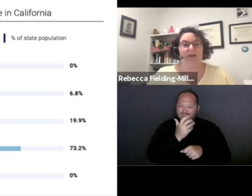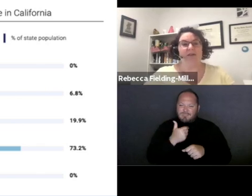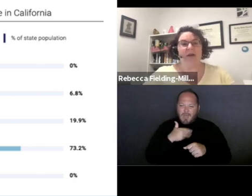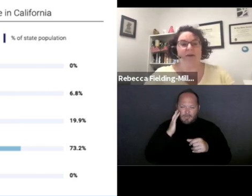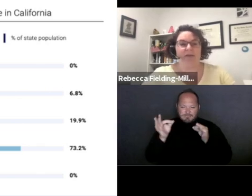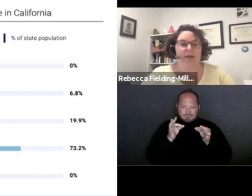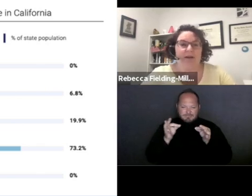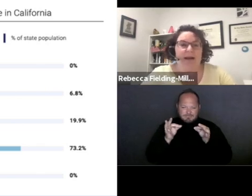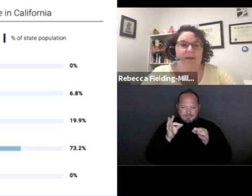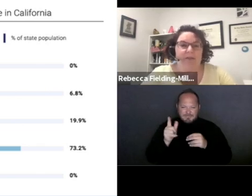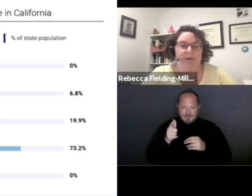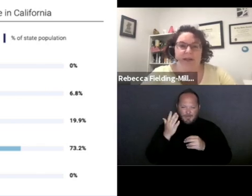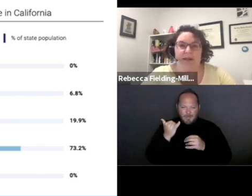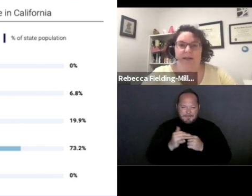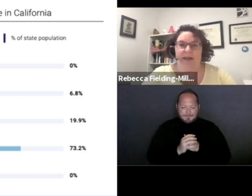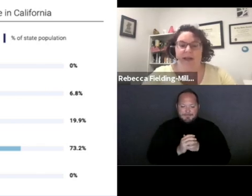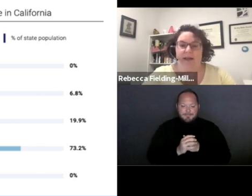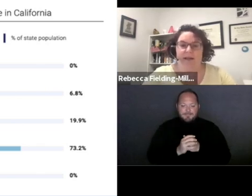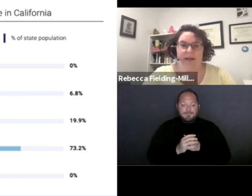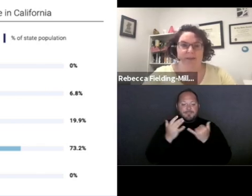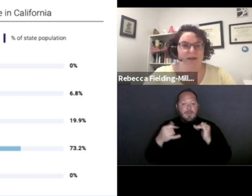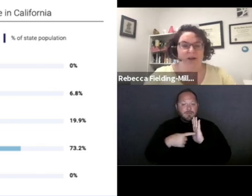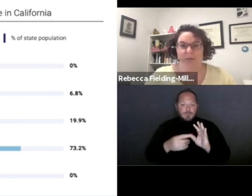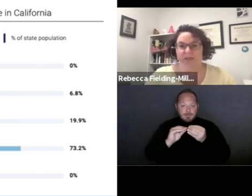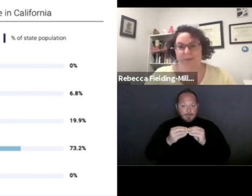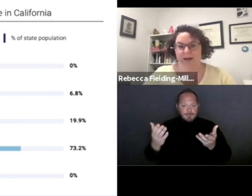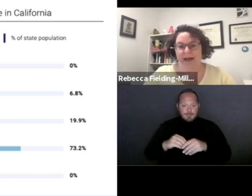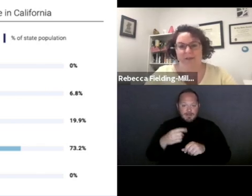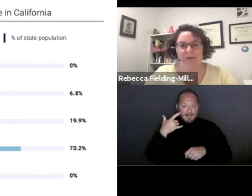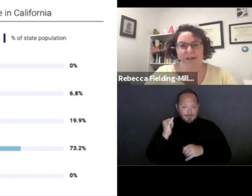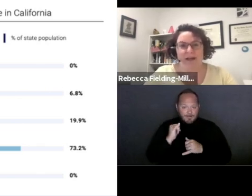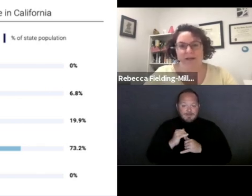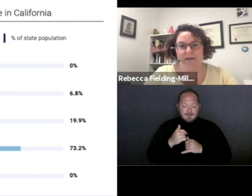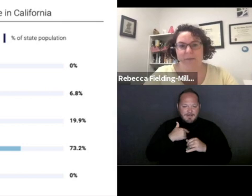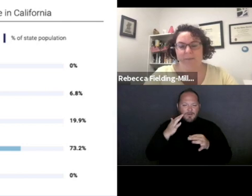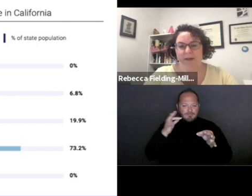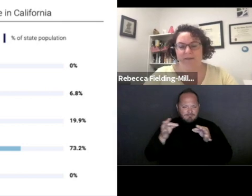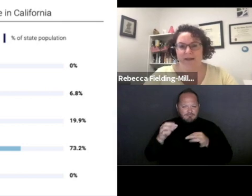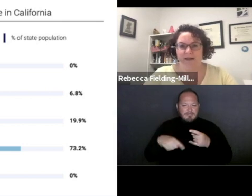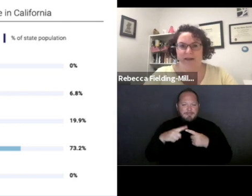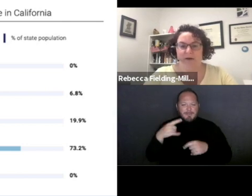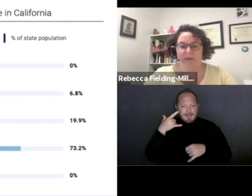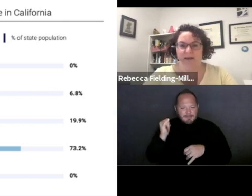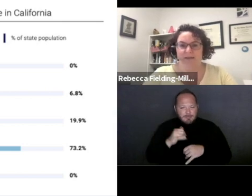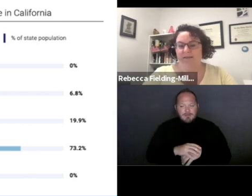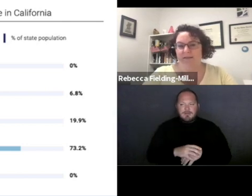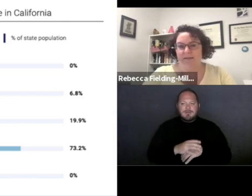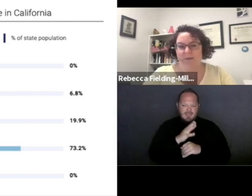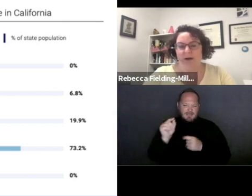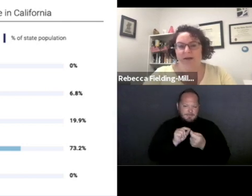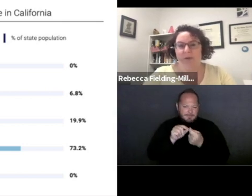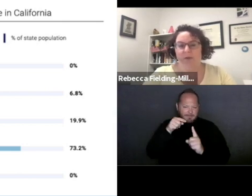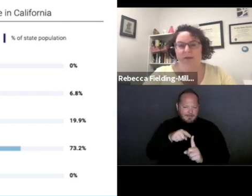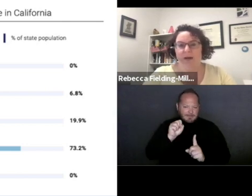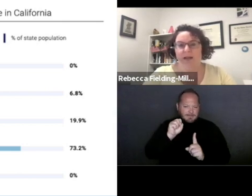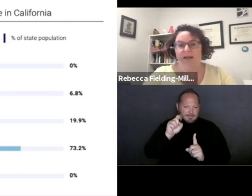So these are numbers from here in California. And I'm going to talk mostly about California and a little bit about San Diego because this is